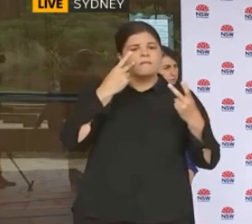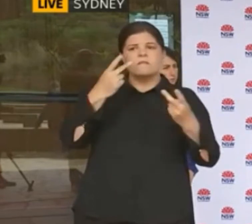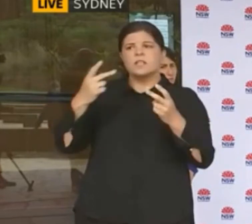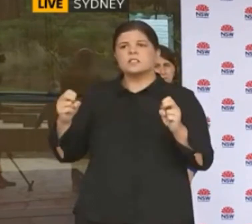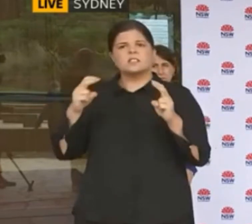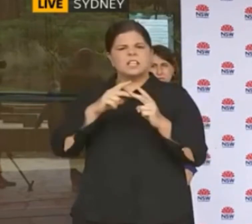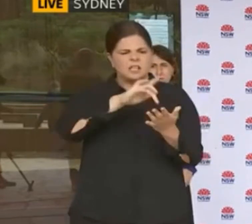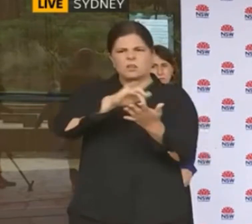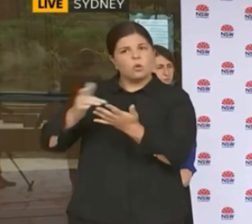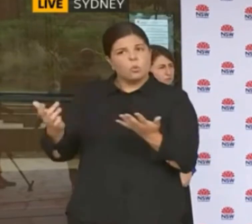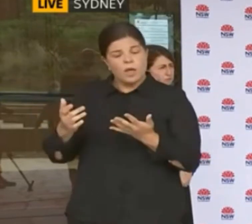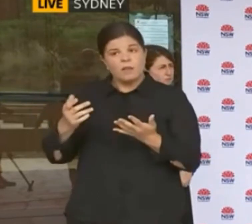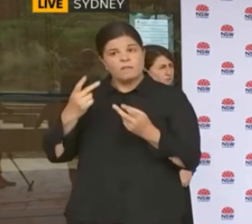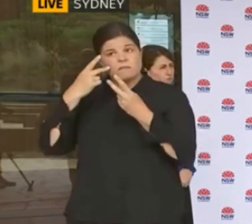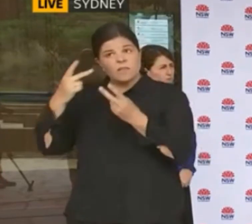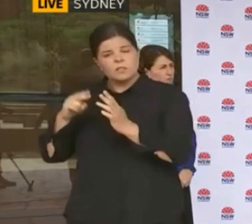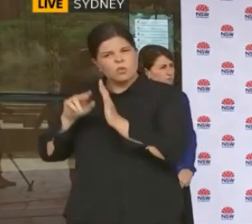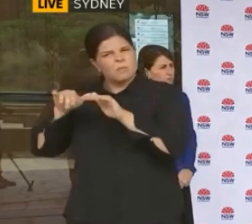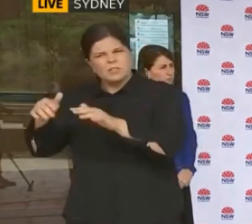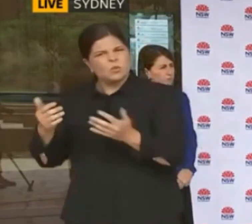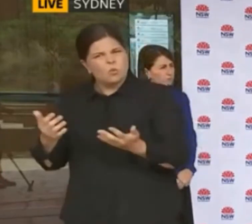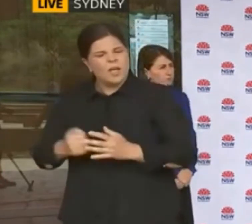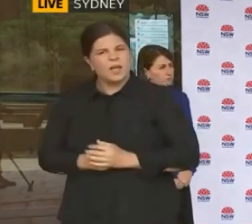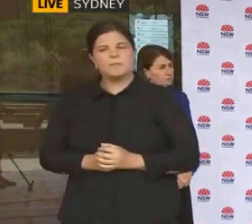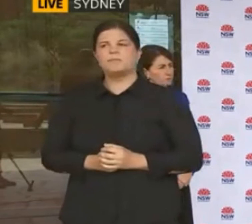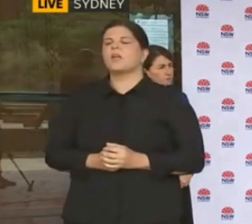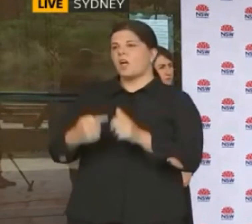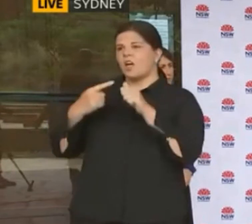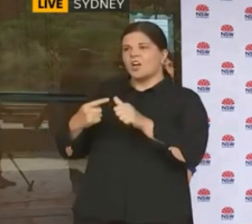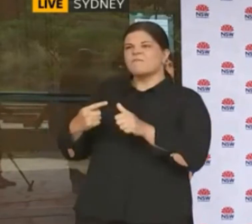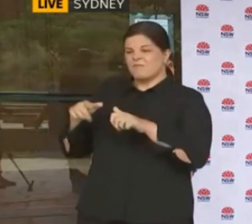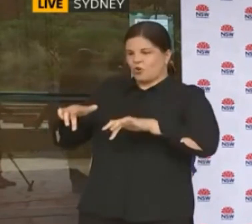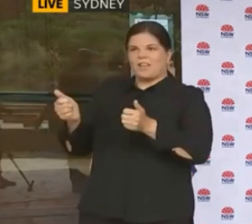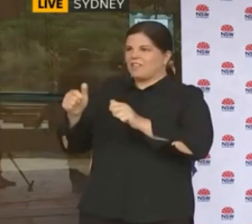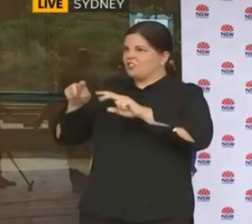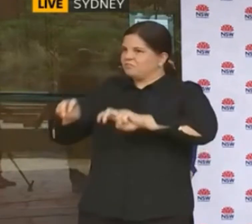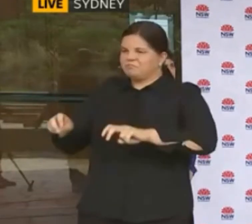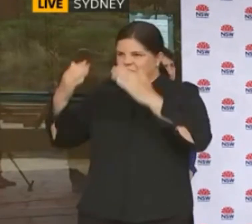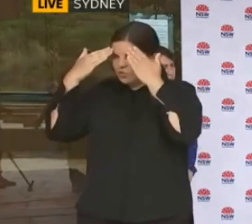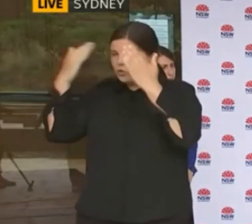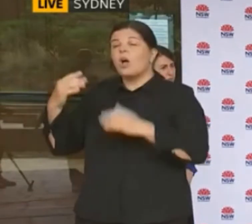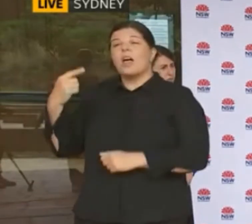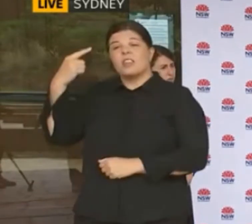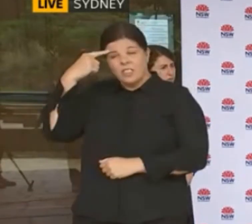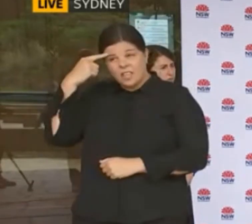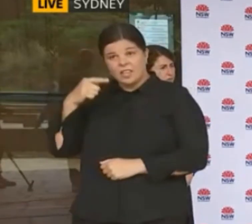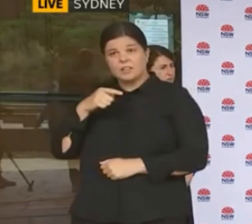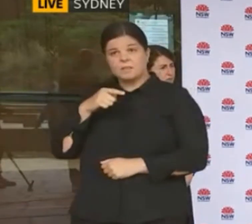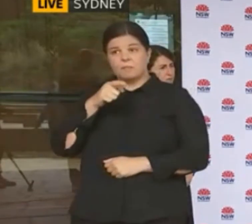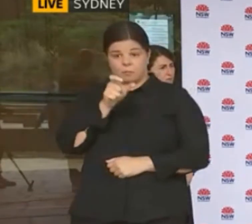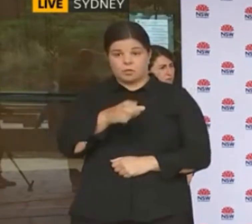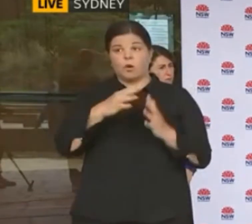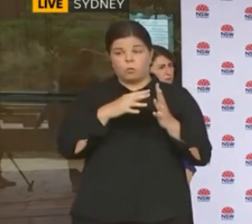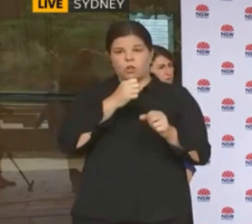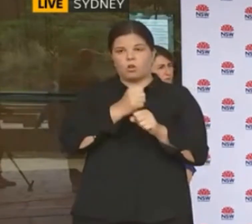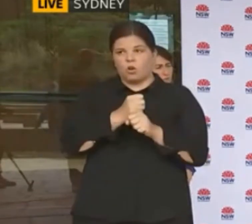they been to? Have they been to the Northern Beaches at all? So look, those investigations are ongoing. We believe that they had spent some time